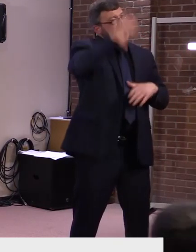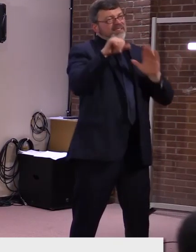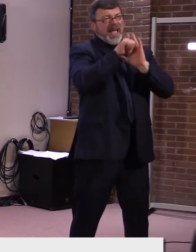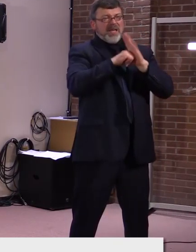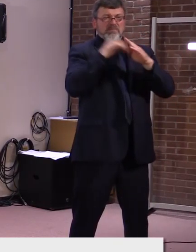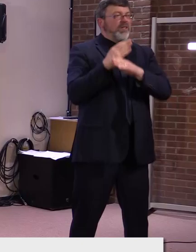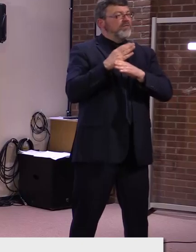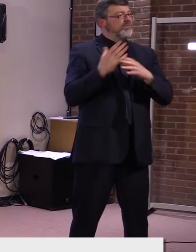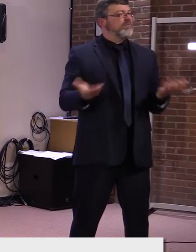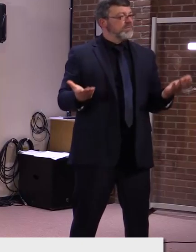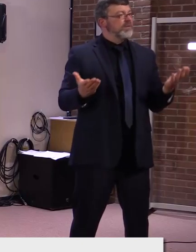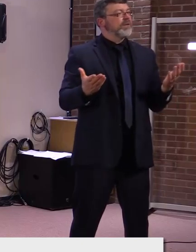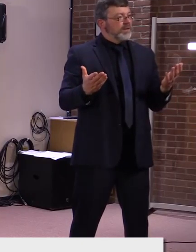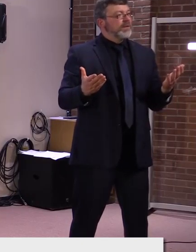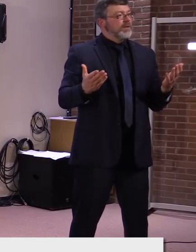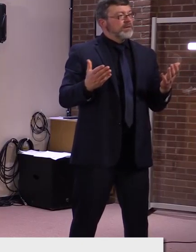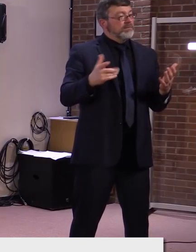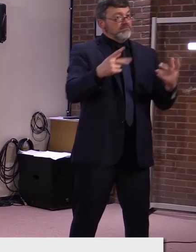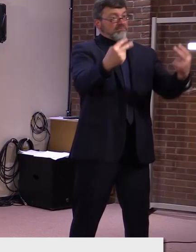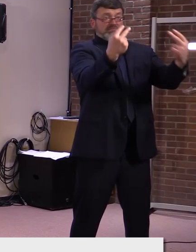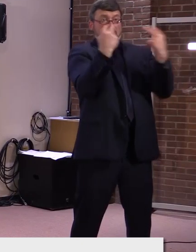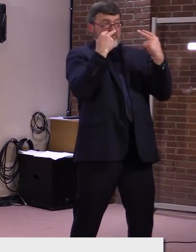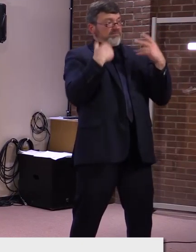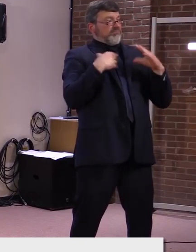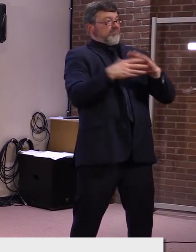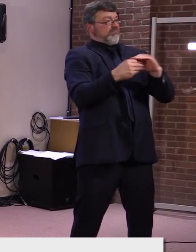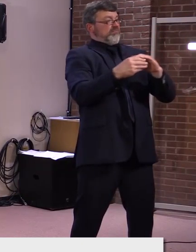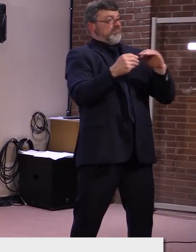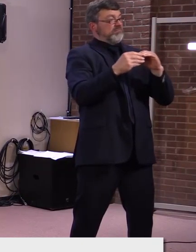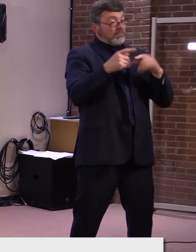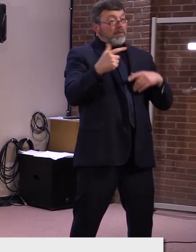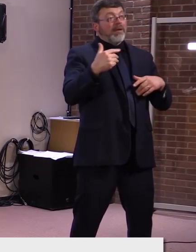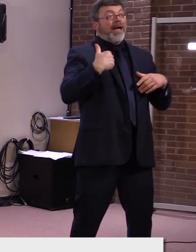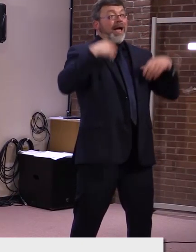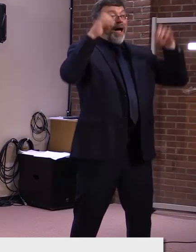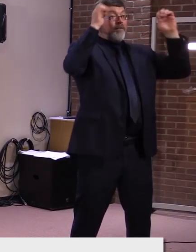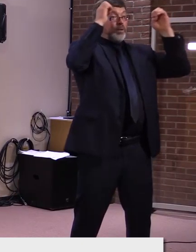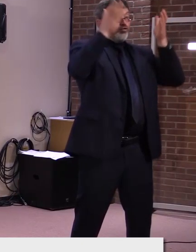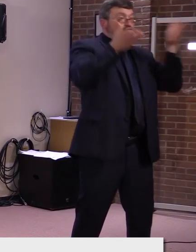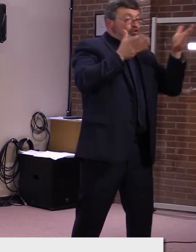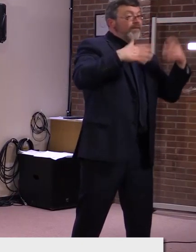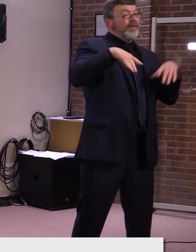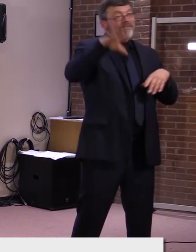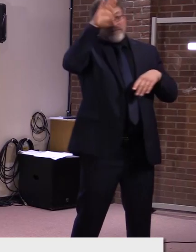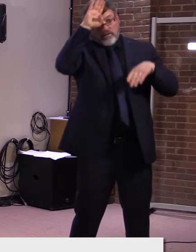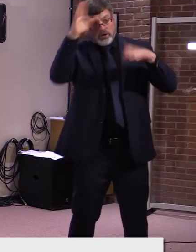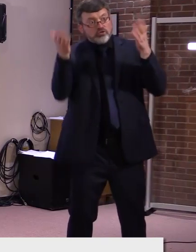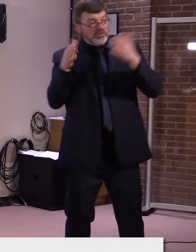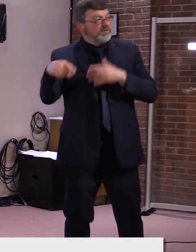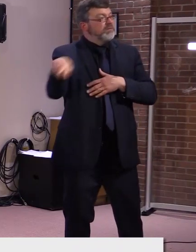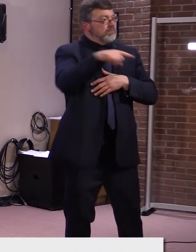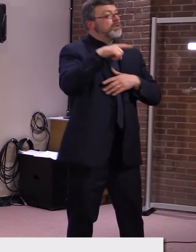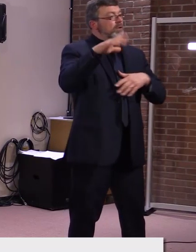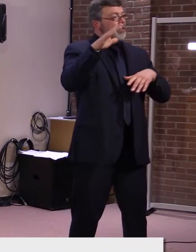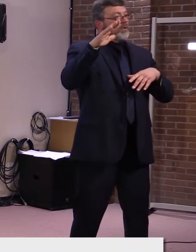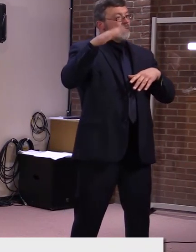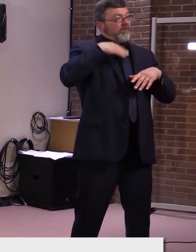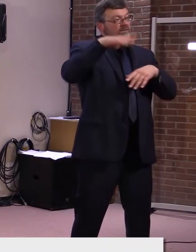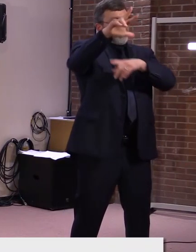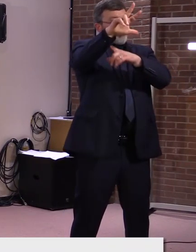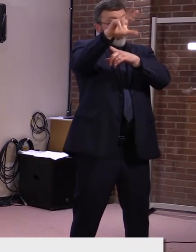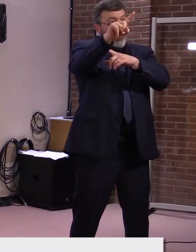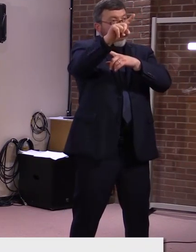viewing that EMS and fire departments are kicking off their clinics at 31 locations across the